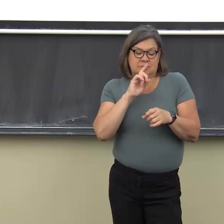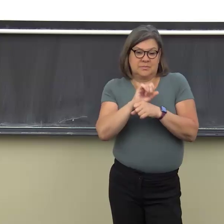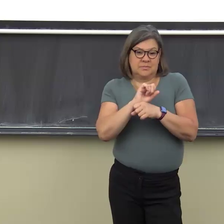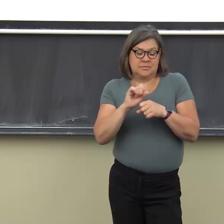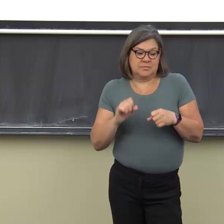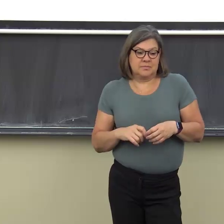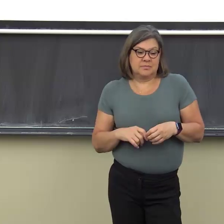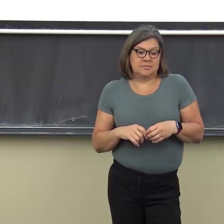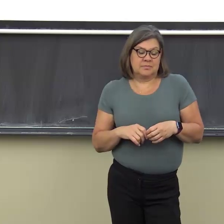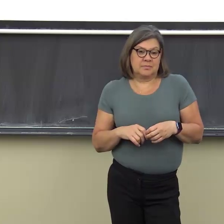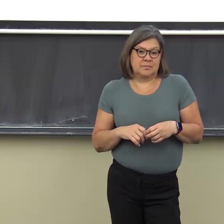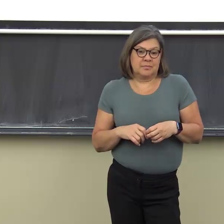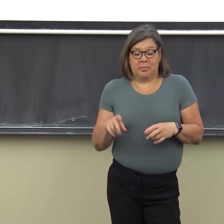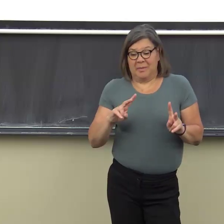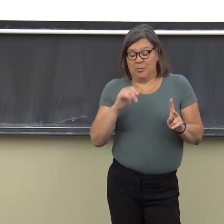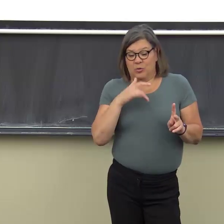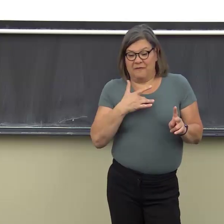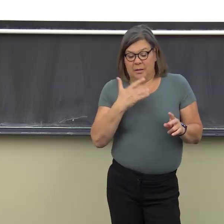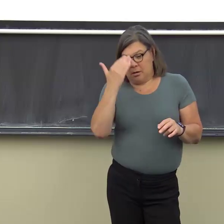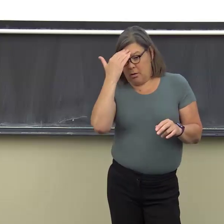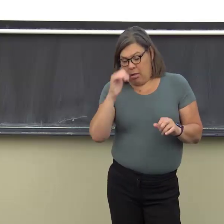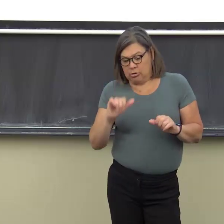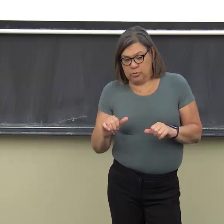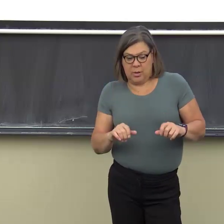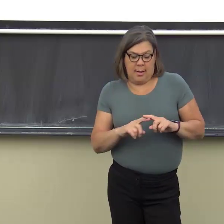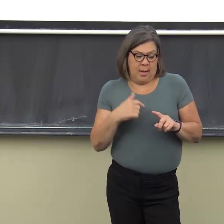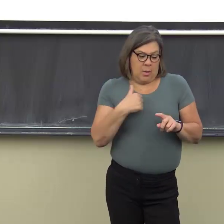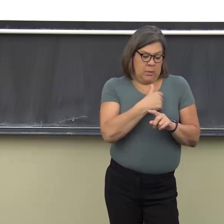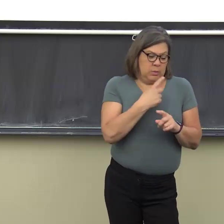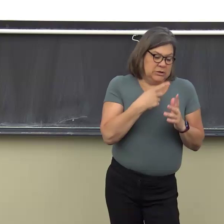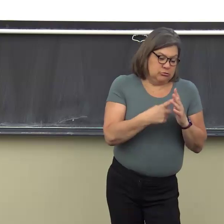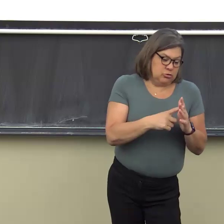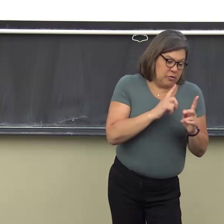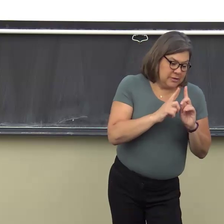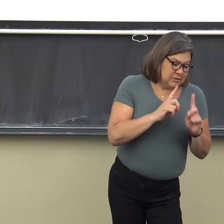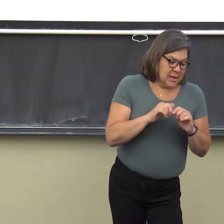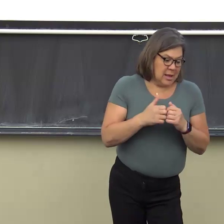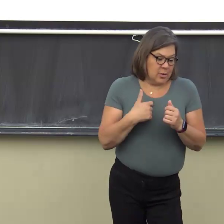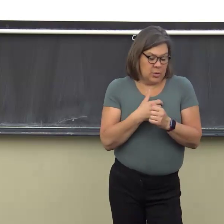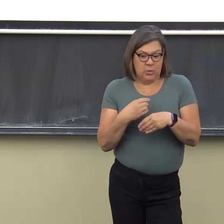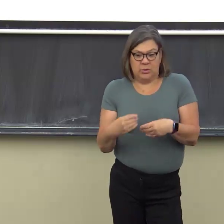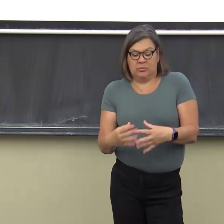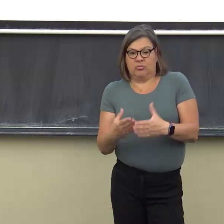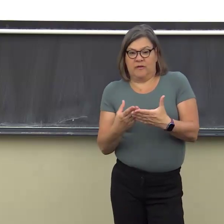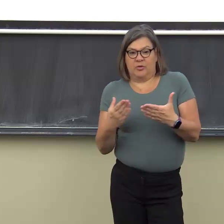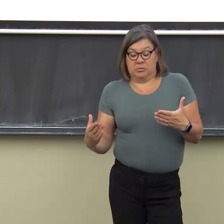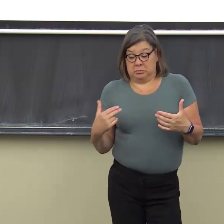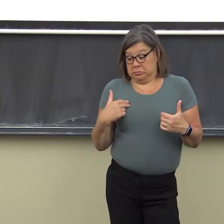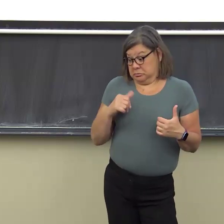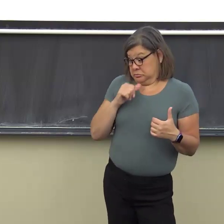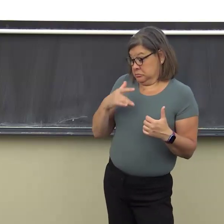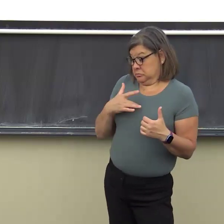feel knowledgeable enough? And how can we start this discussion? How can we provide resources? I also don't